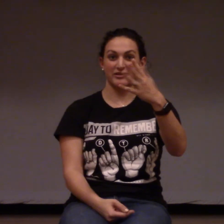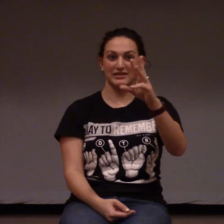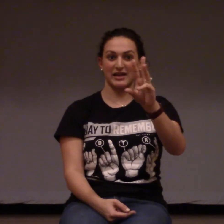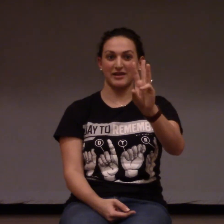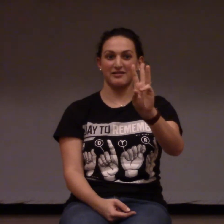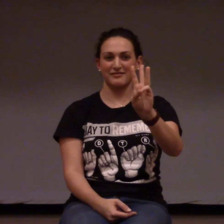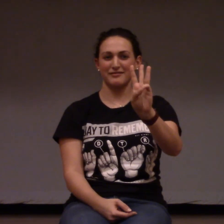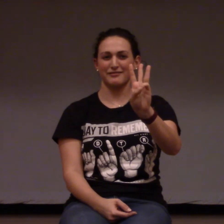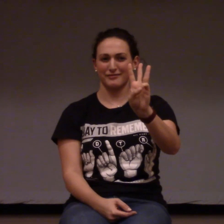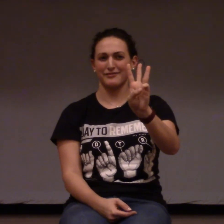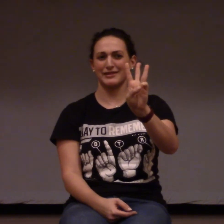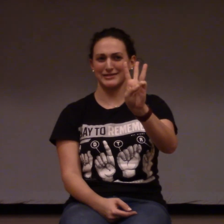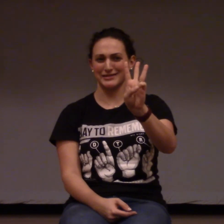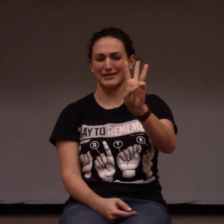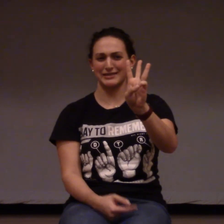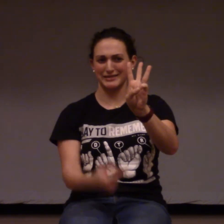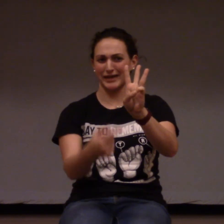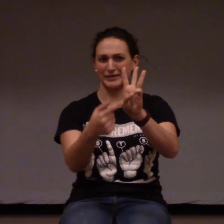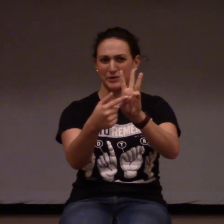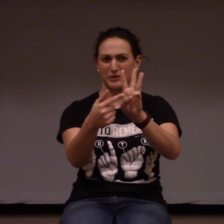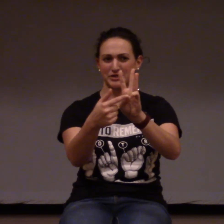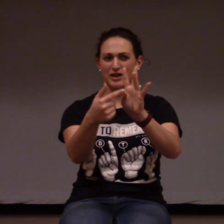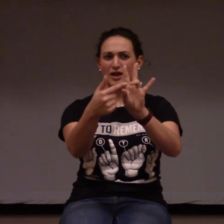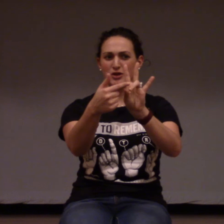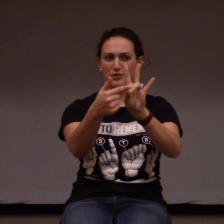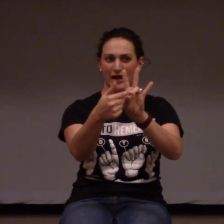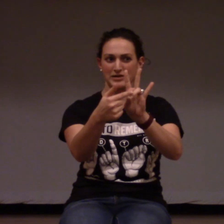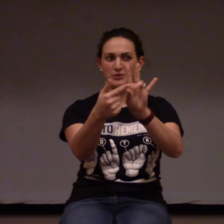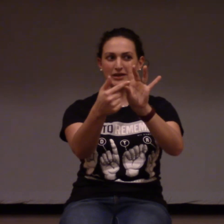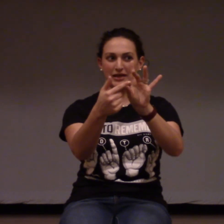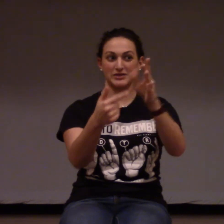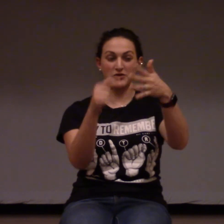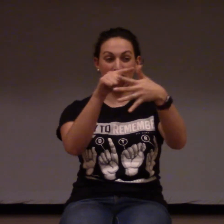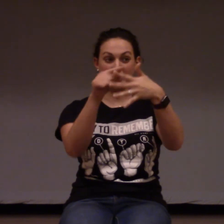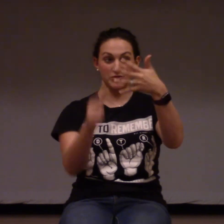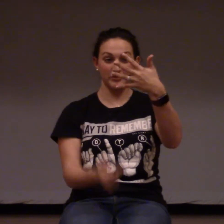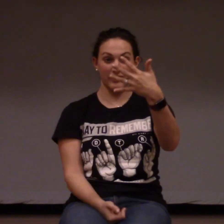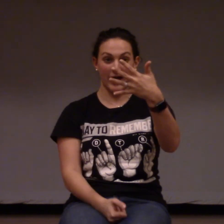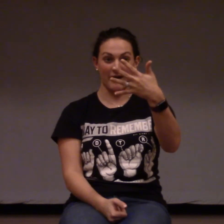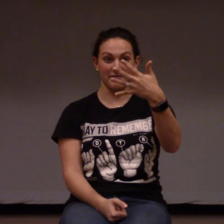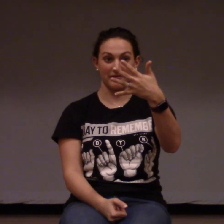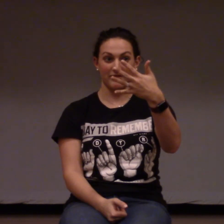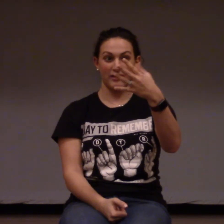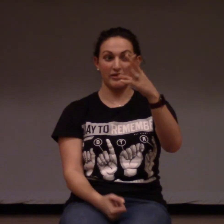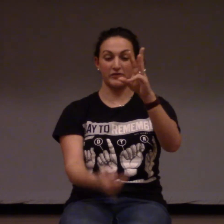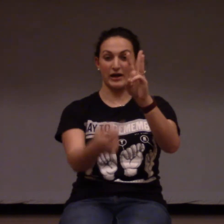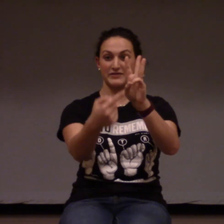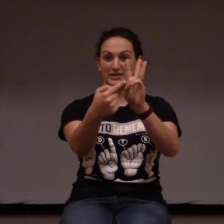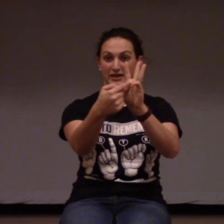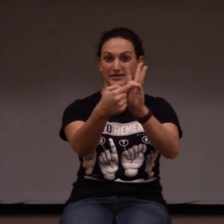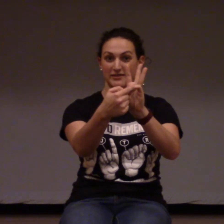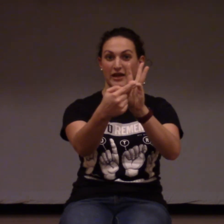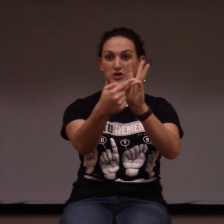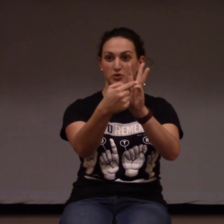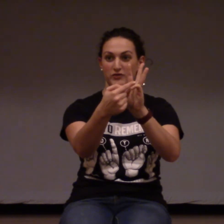then this is 6 in sign language. You can do it so you can do your 5, and if you have 6, then you move to